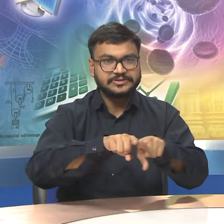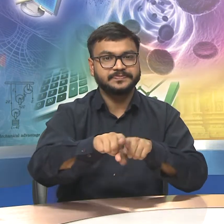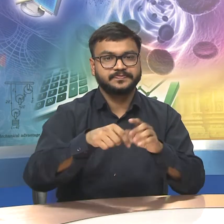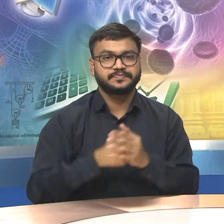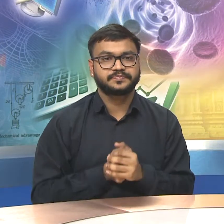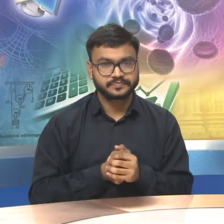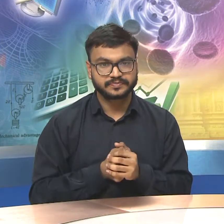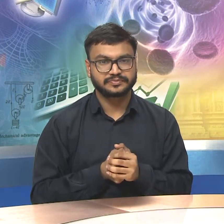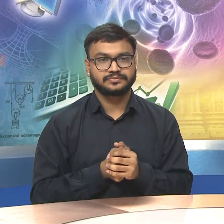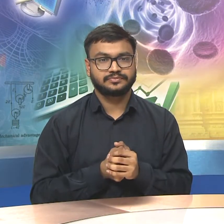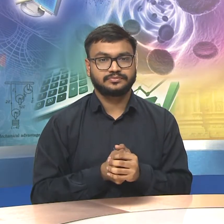For example,